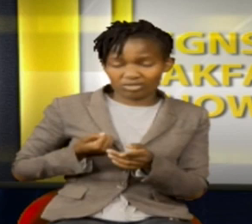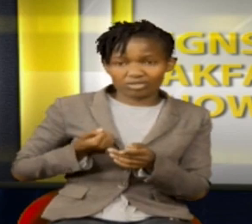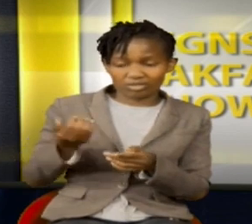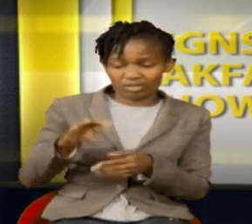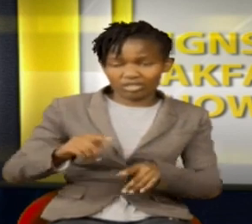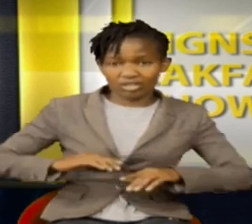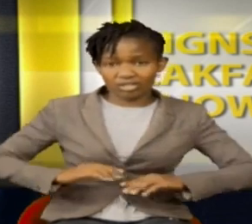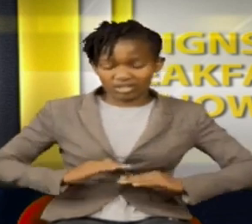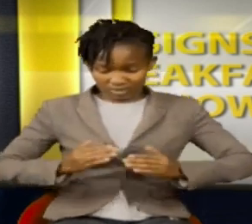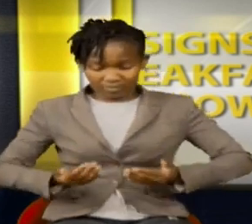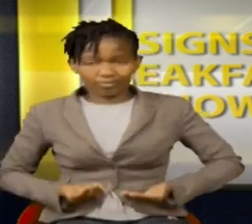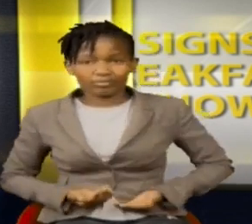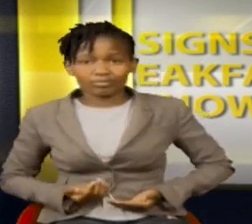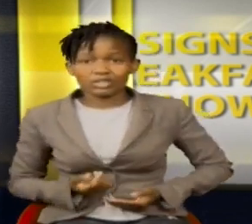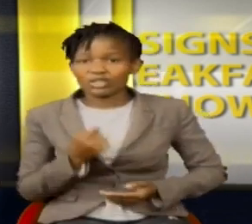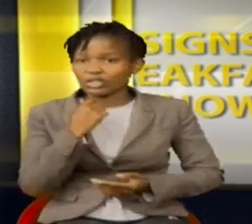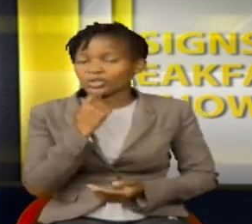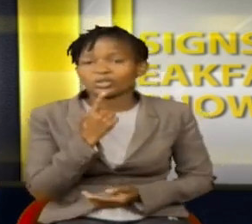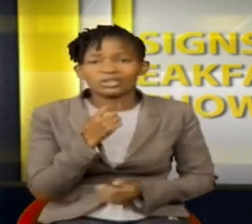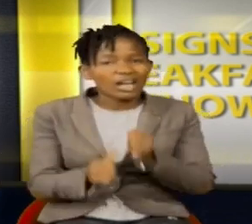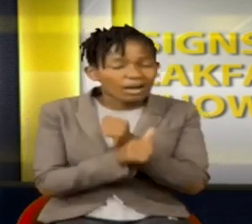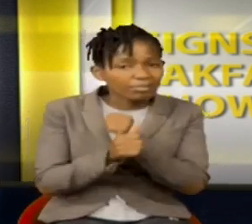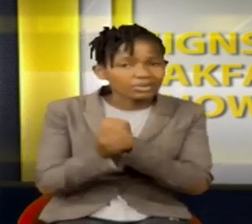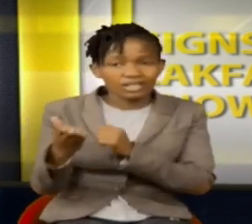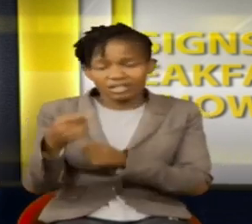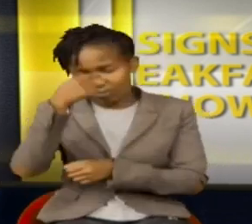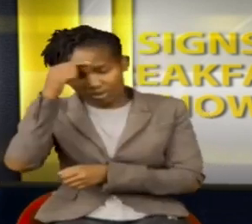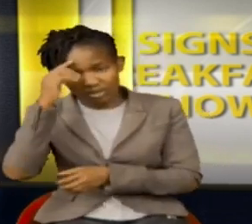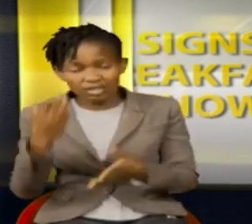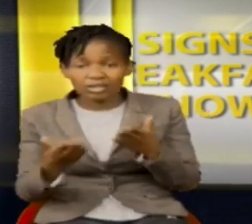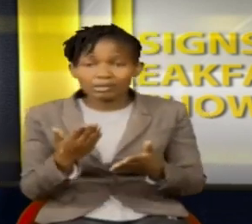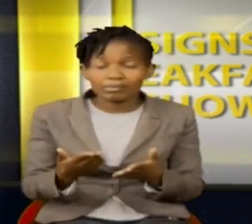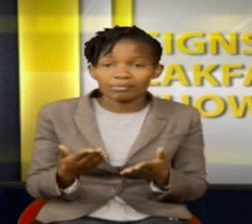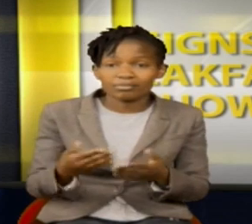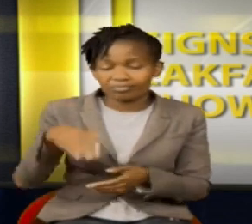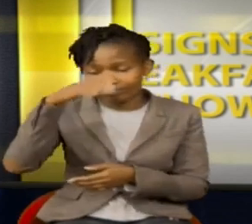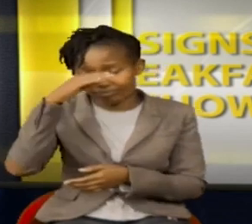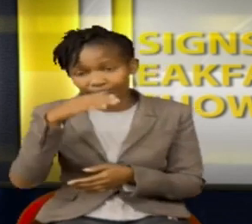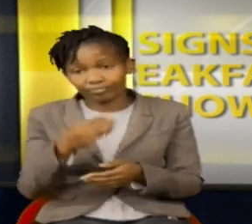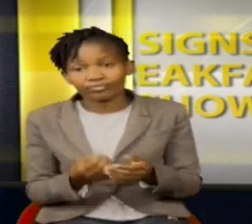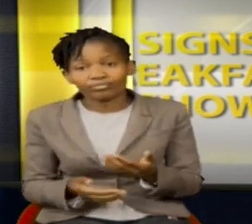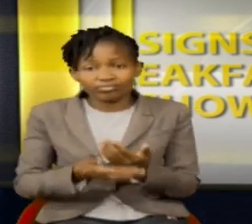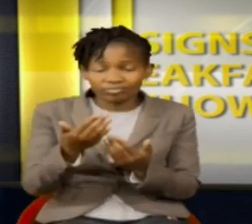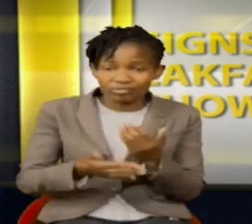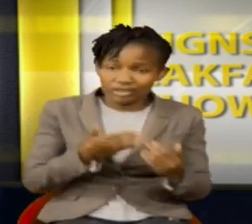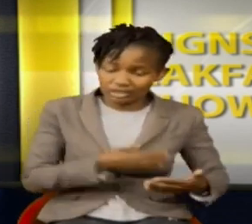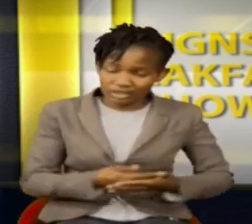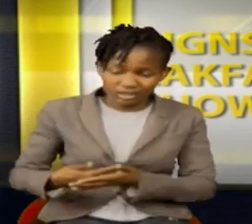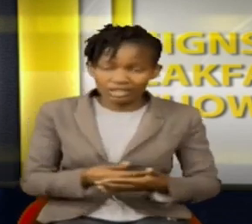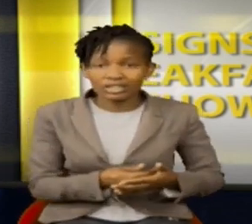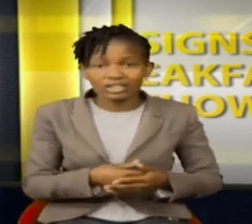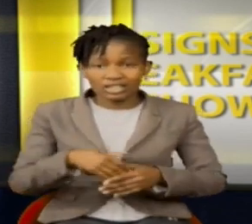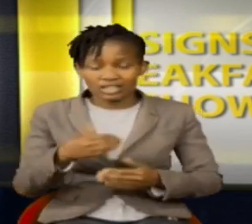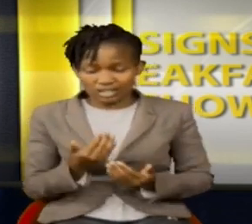off, don't shout out because mtoto anaweza leo, atakuwa mkubwa, na mtoto atarudi shule,